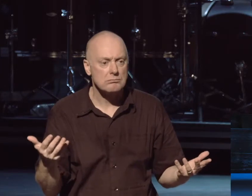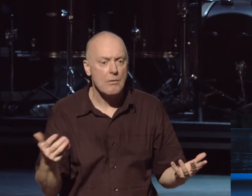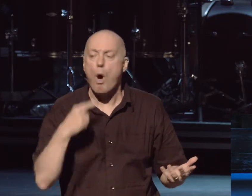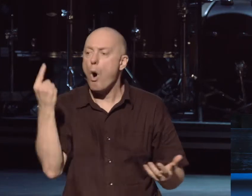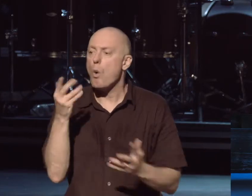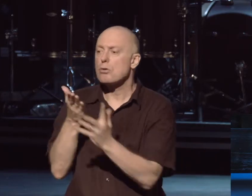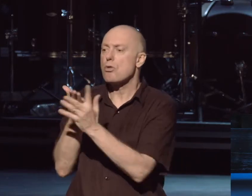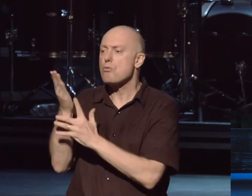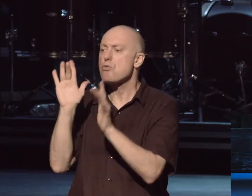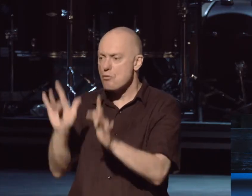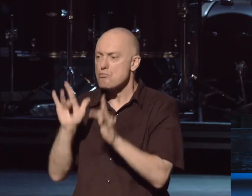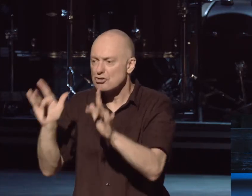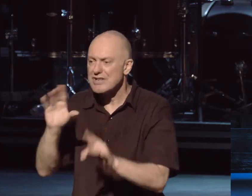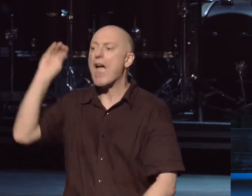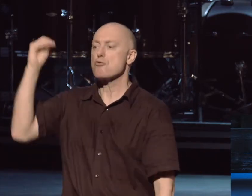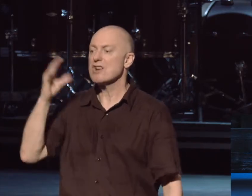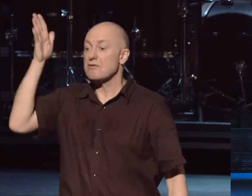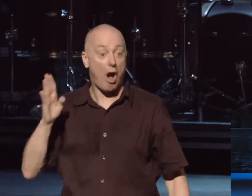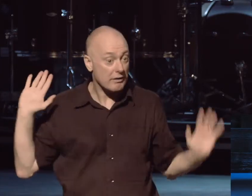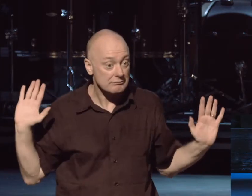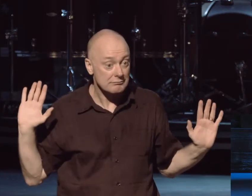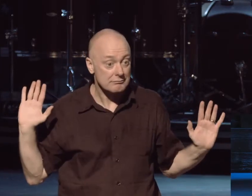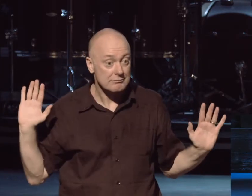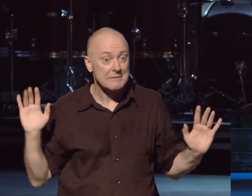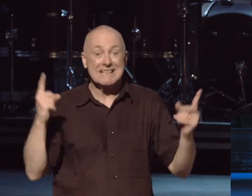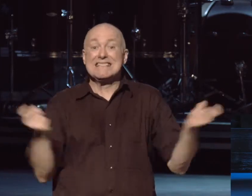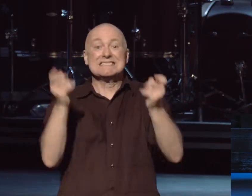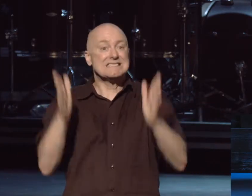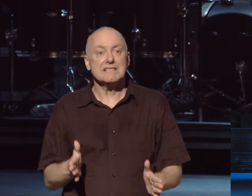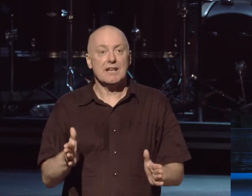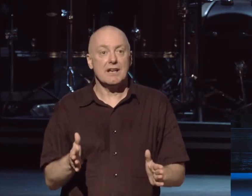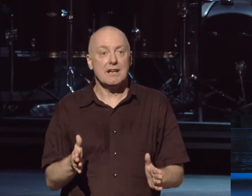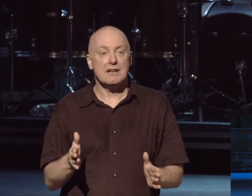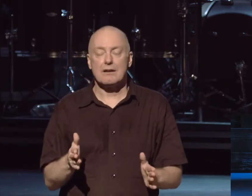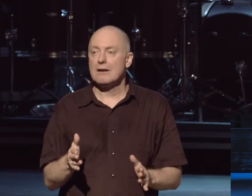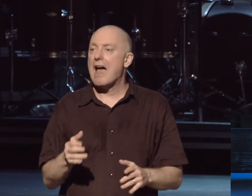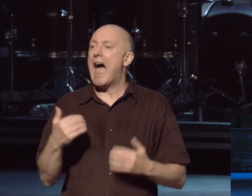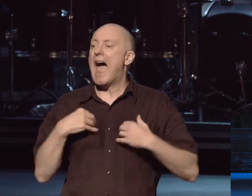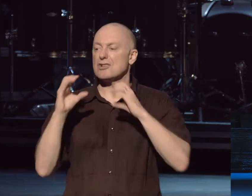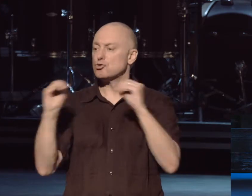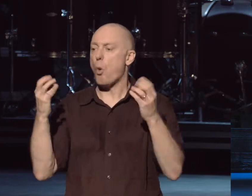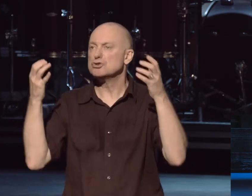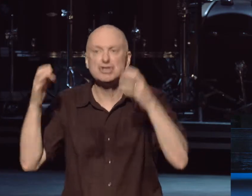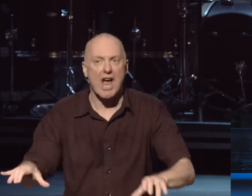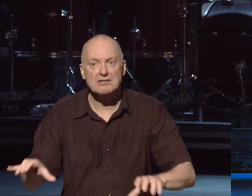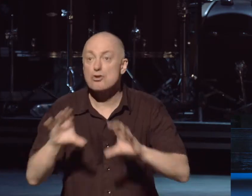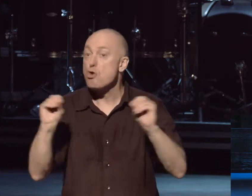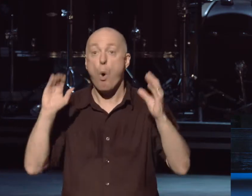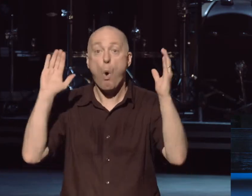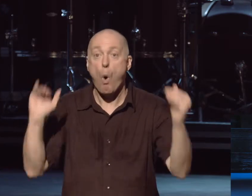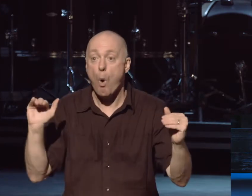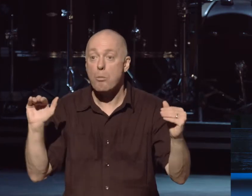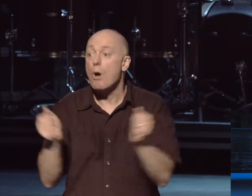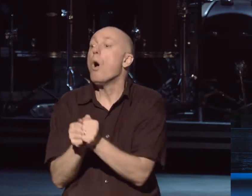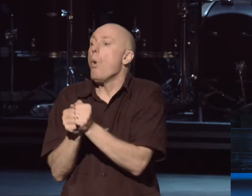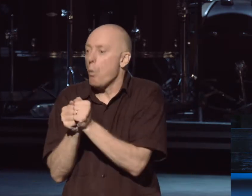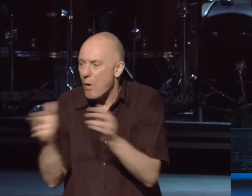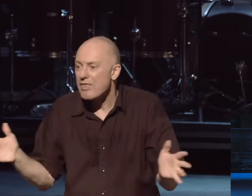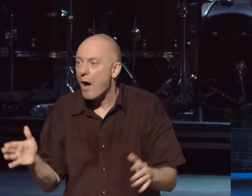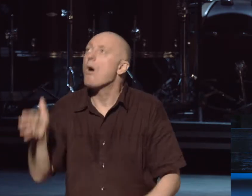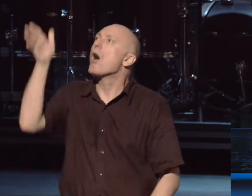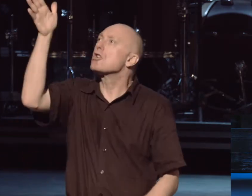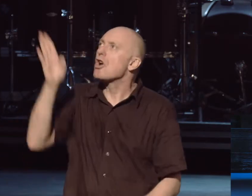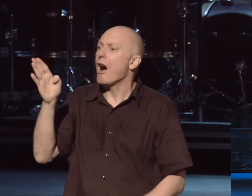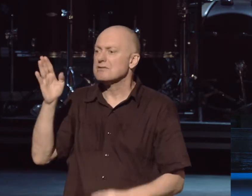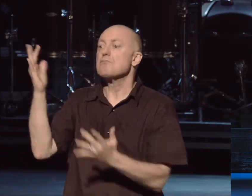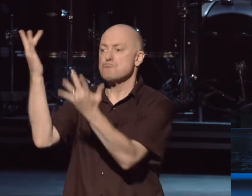by the mercy and the grace of God. The sinner does not stand a chance, does not have a hope apart from the